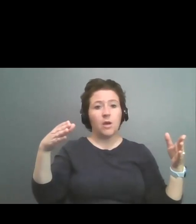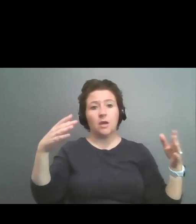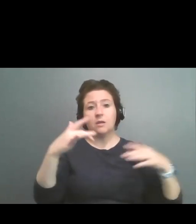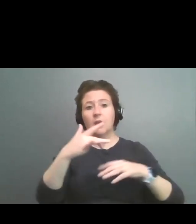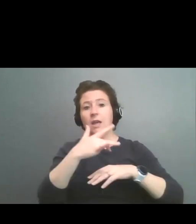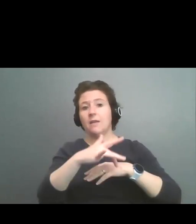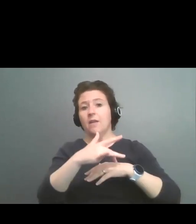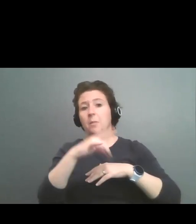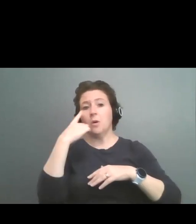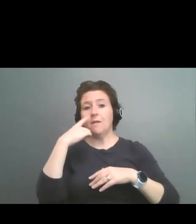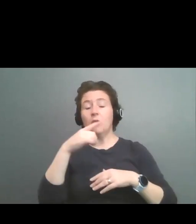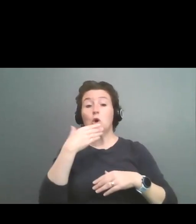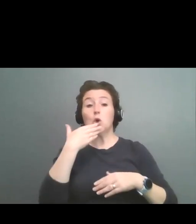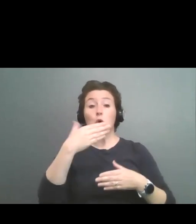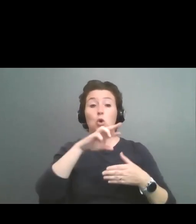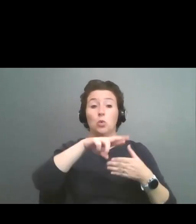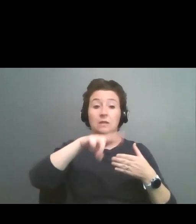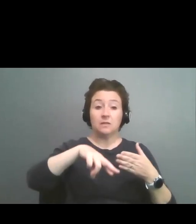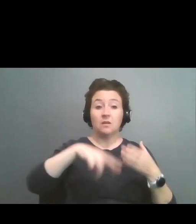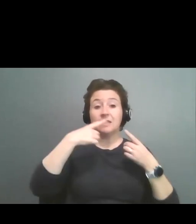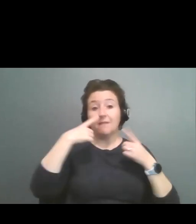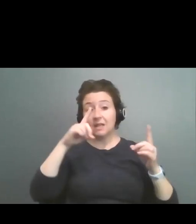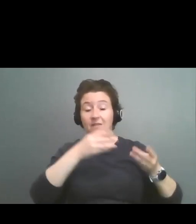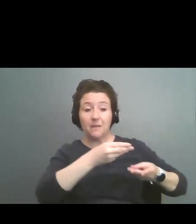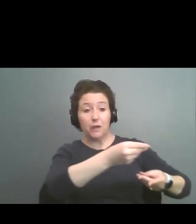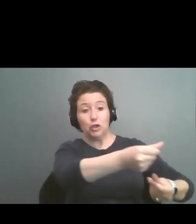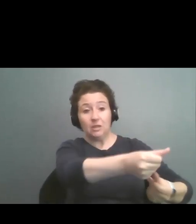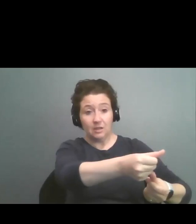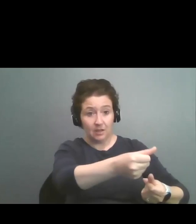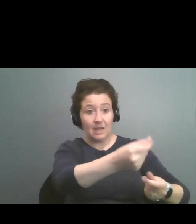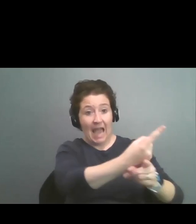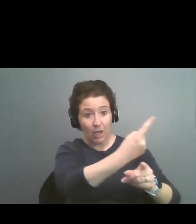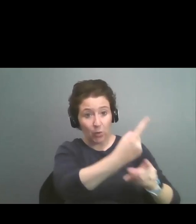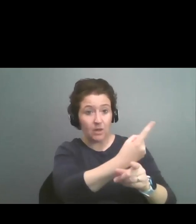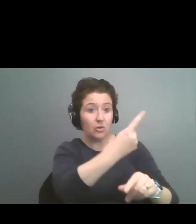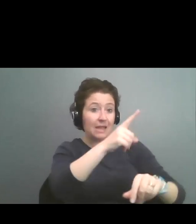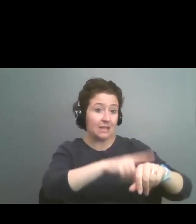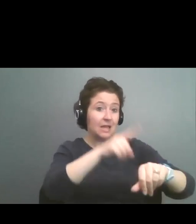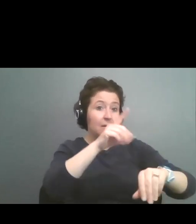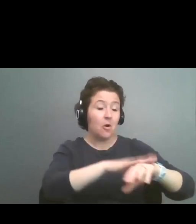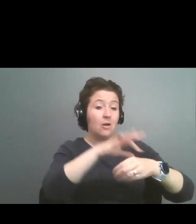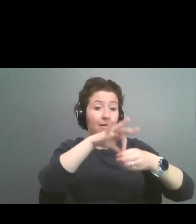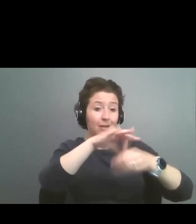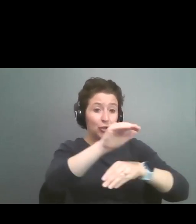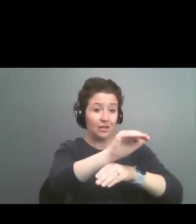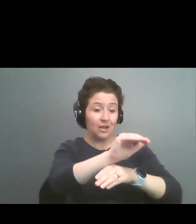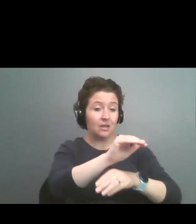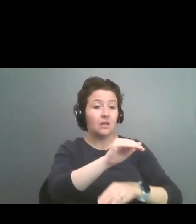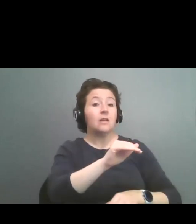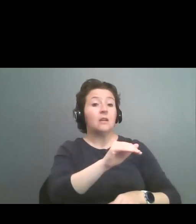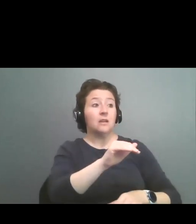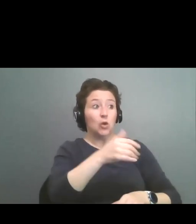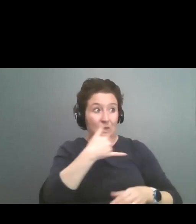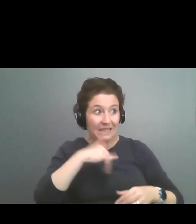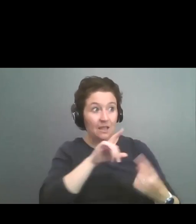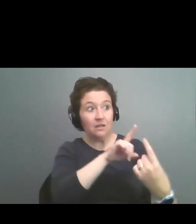to get good results effectively and efficiently, accurately, and timely on election night in social